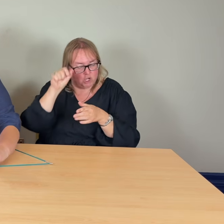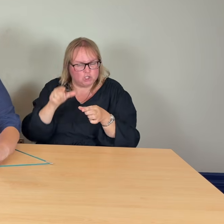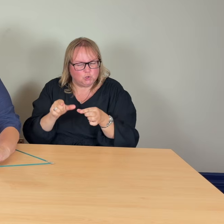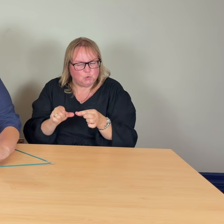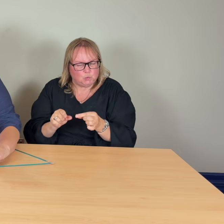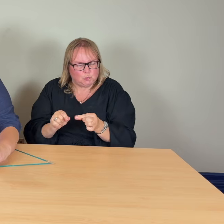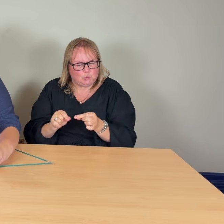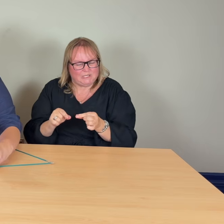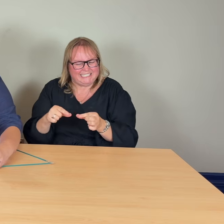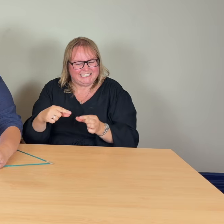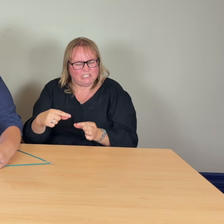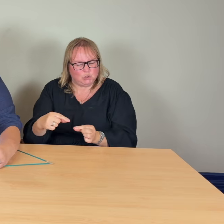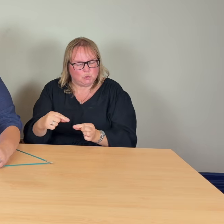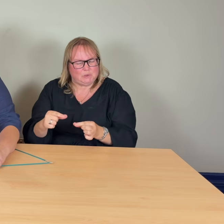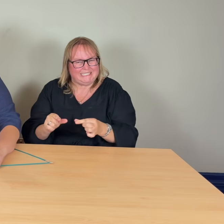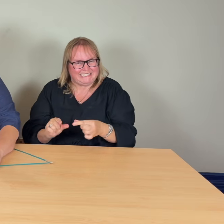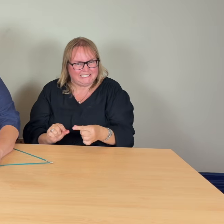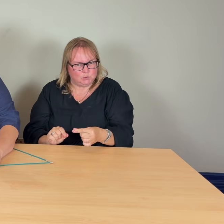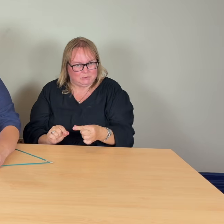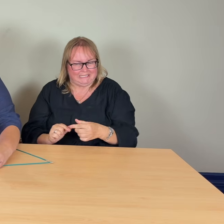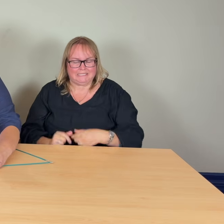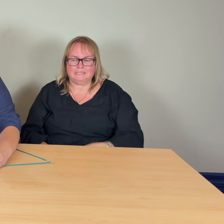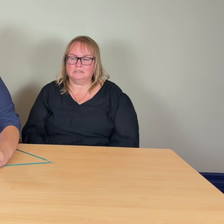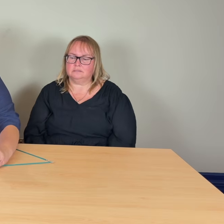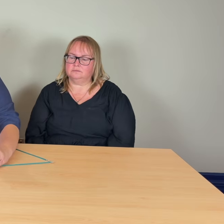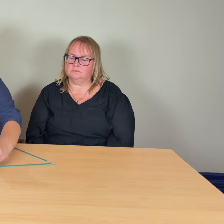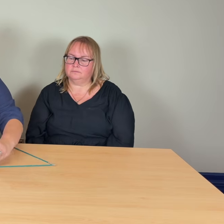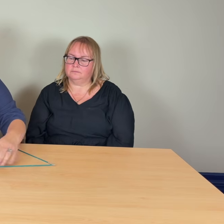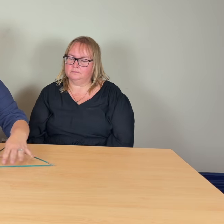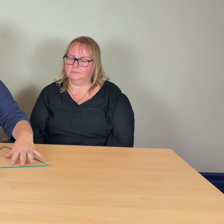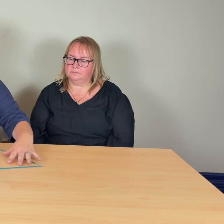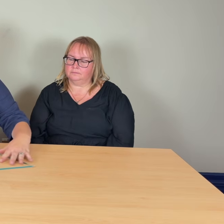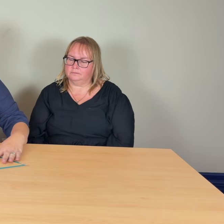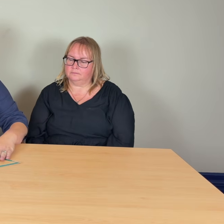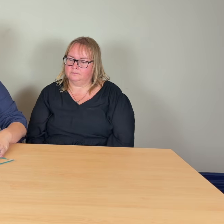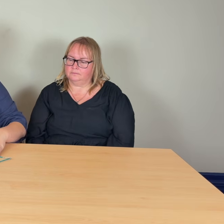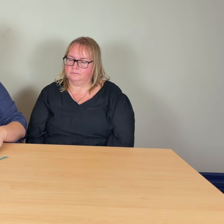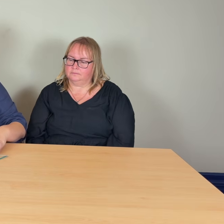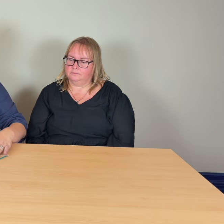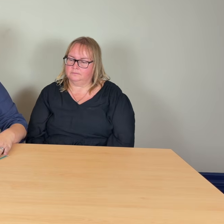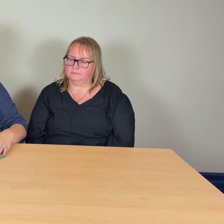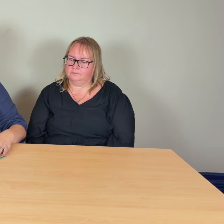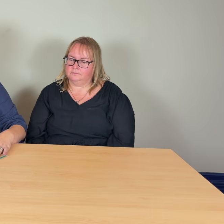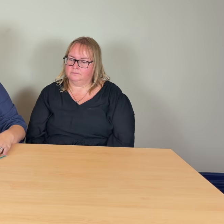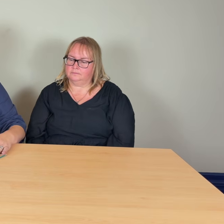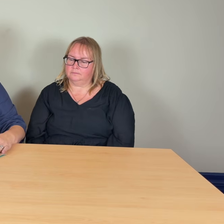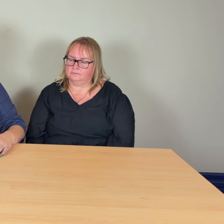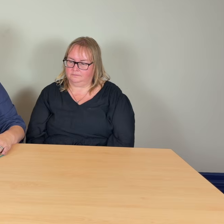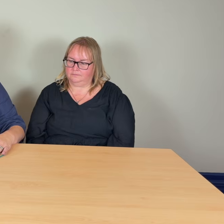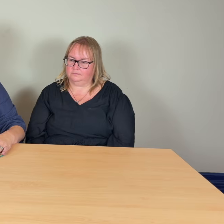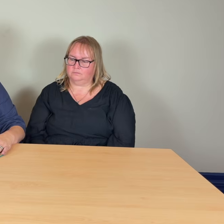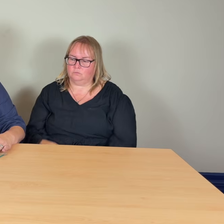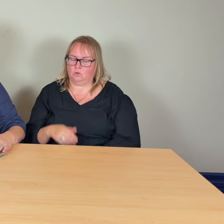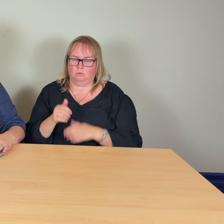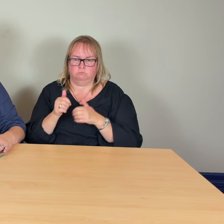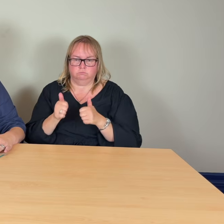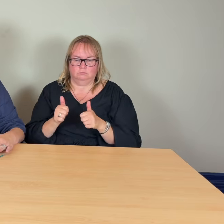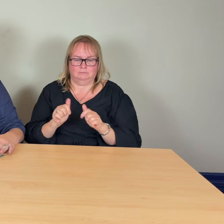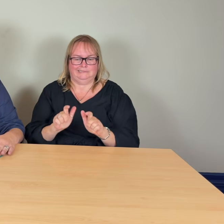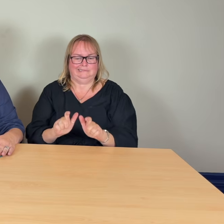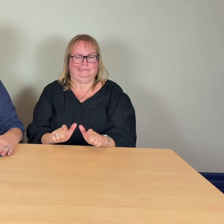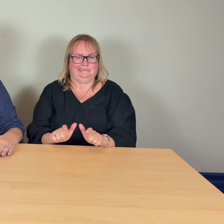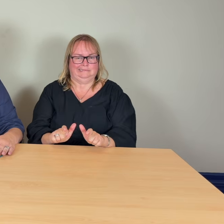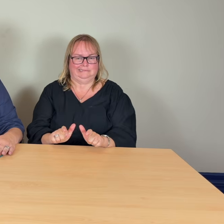tape a big squeeze. and that will hold your stick